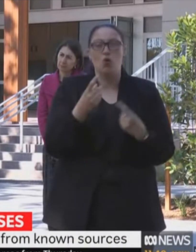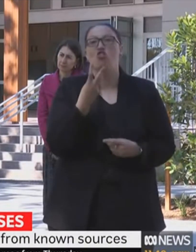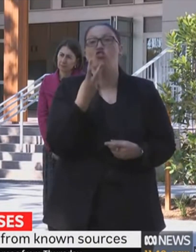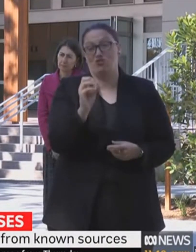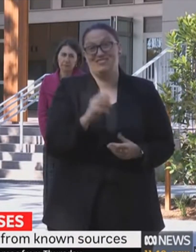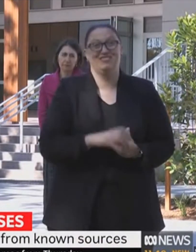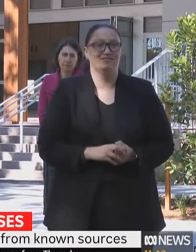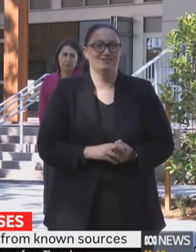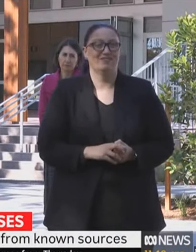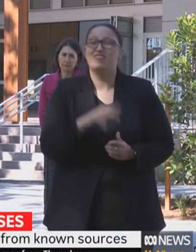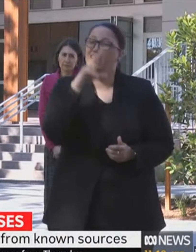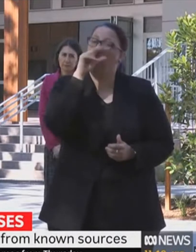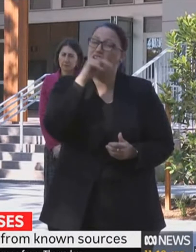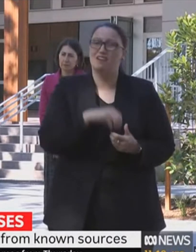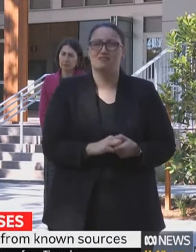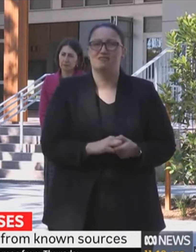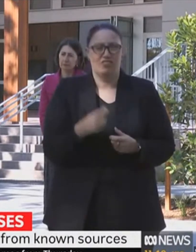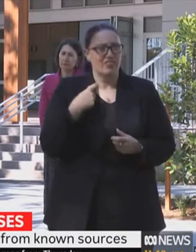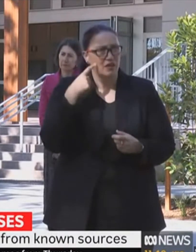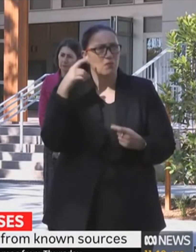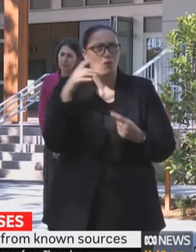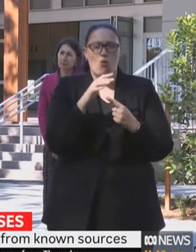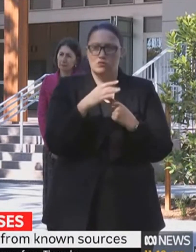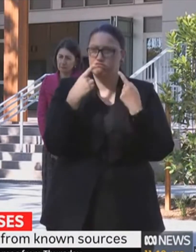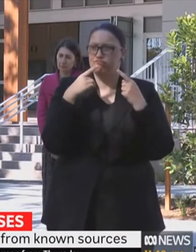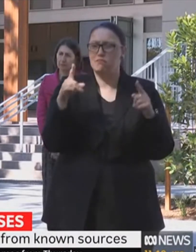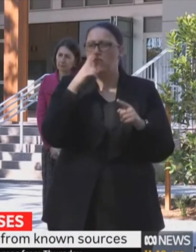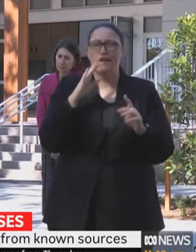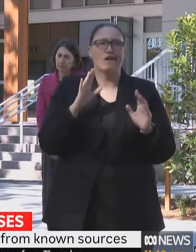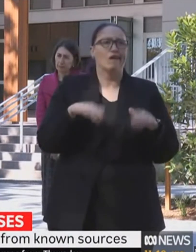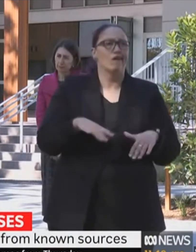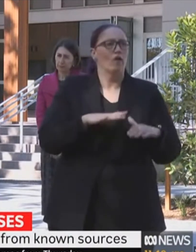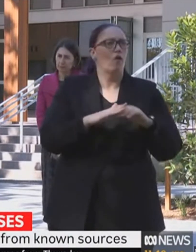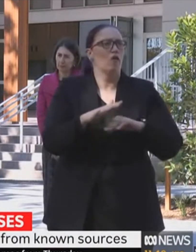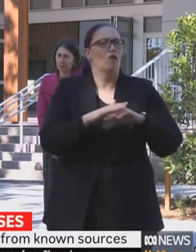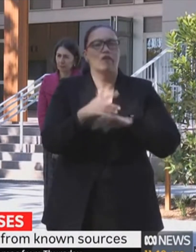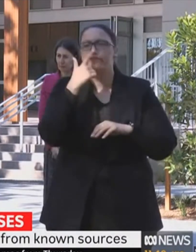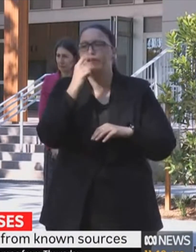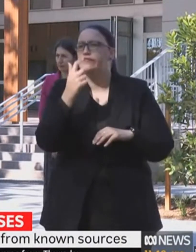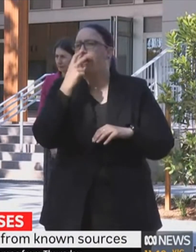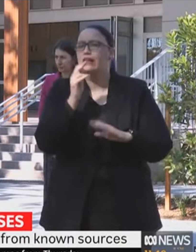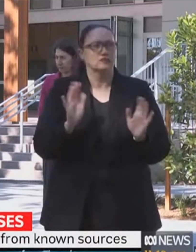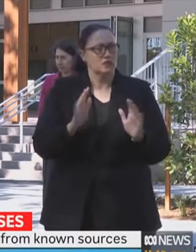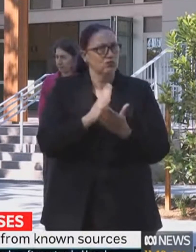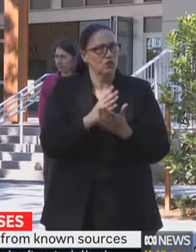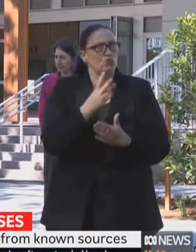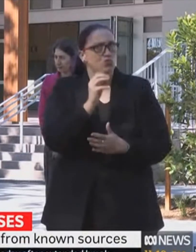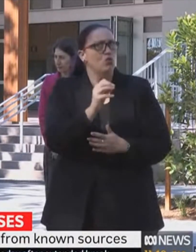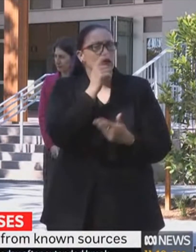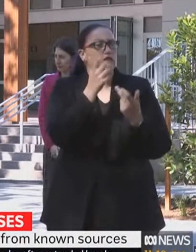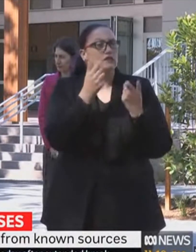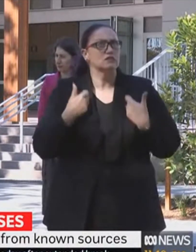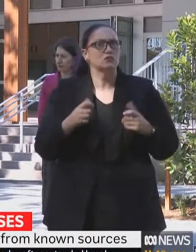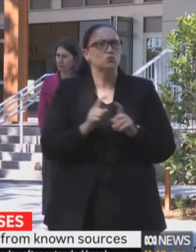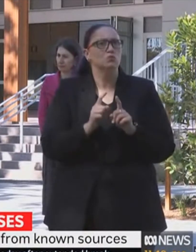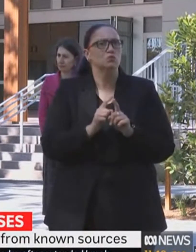30s. And I think it's always important to highlight that, because often we tend to say this disease affects the elderly,